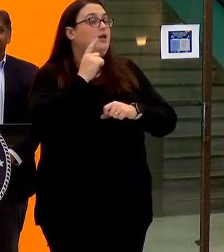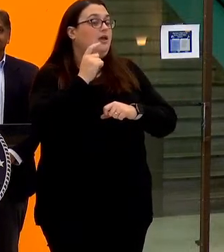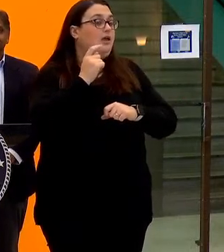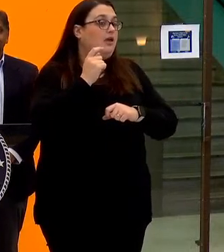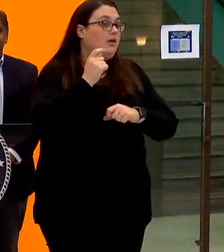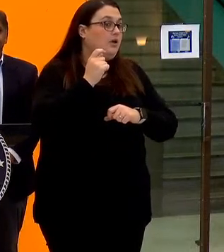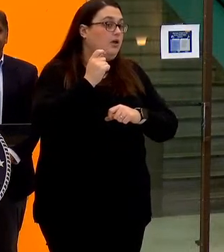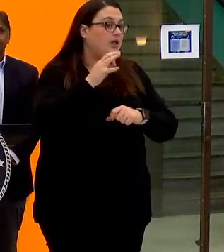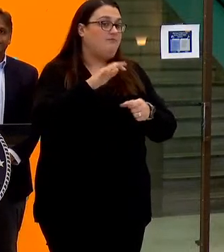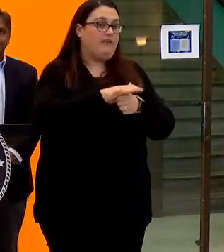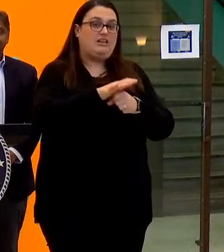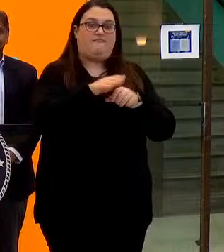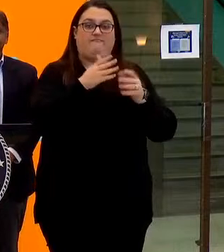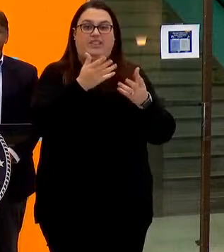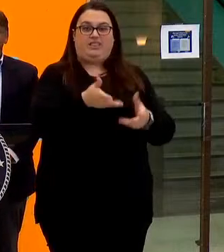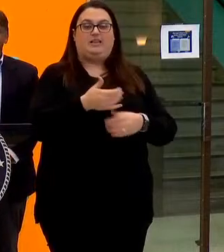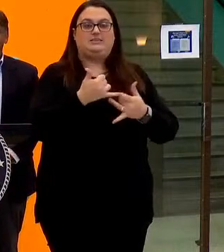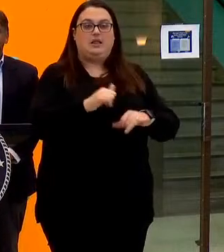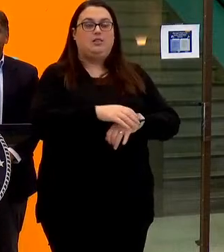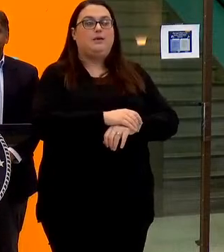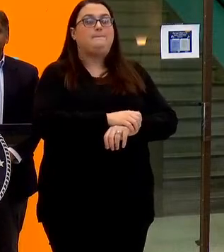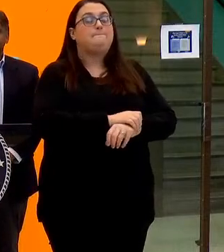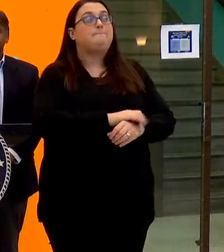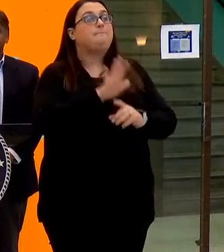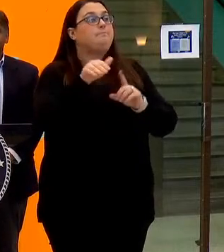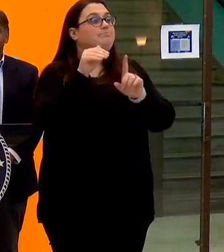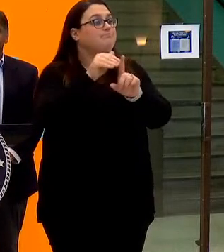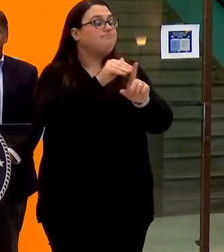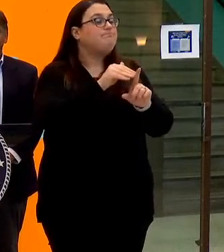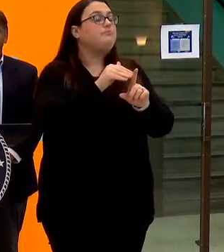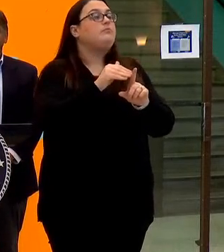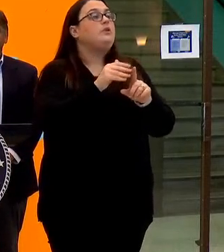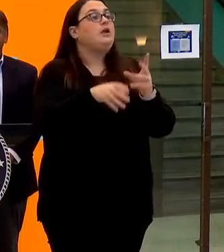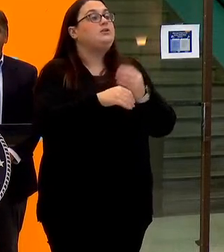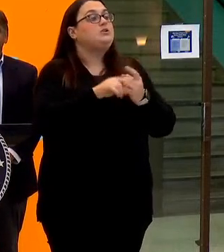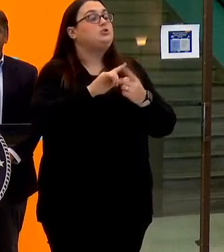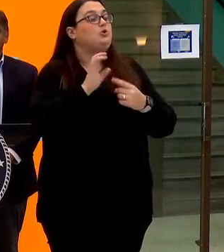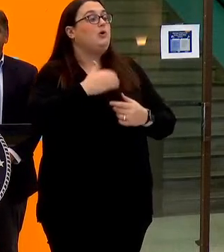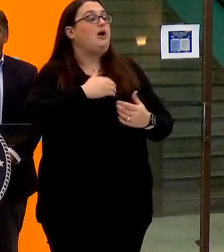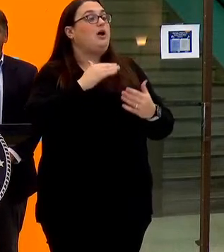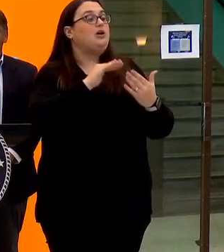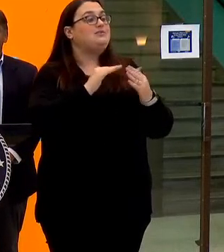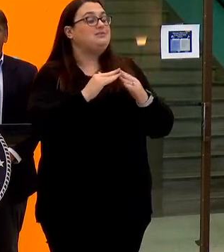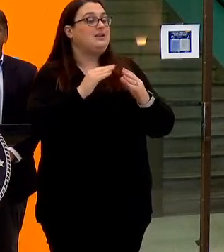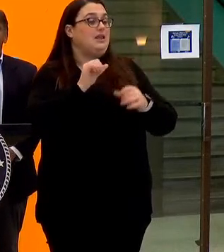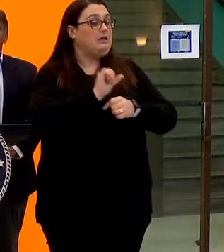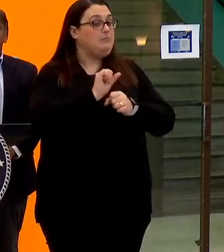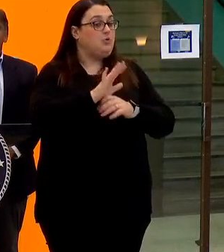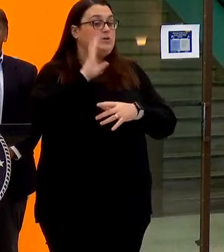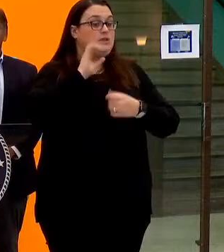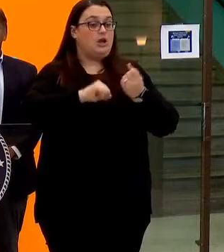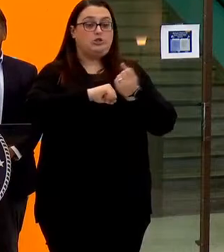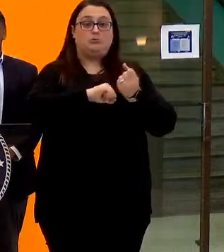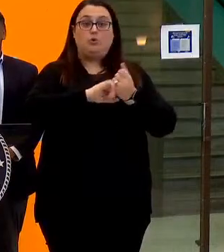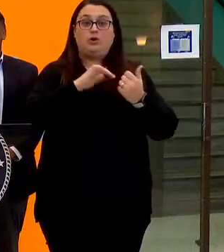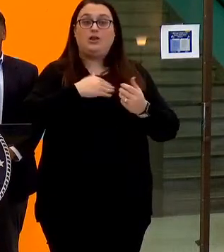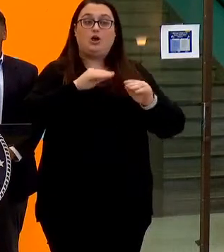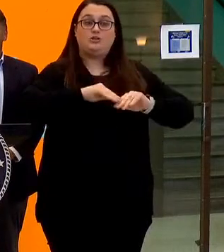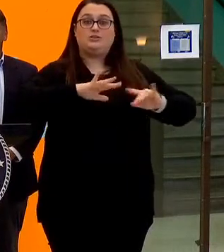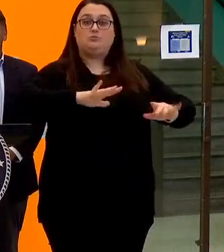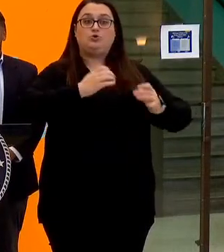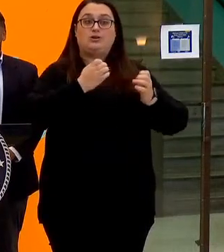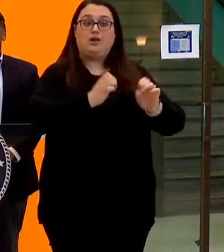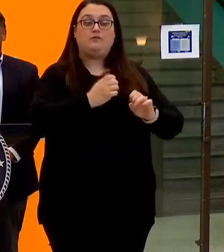supplies last. As a reminder, in addition to our city employees that are supporting our distribution